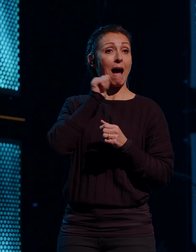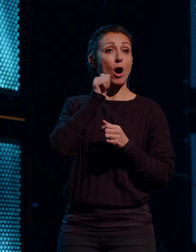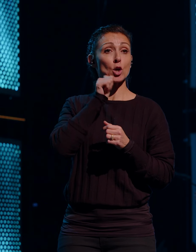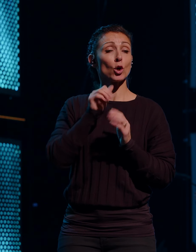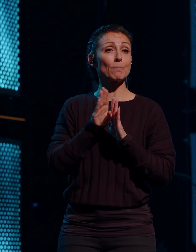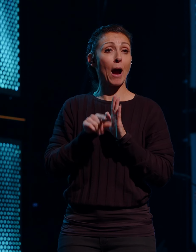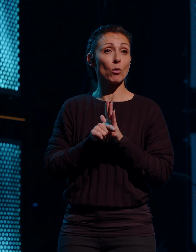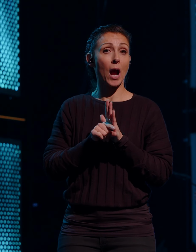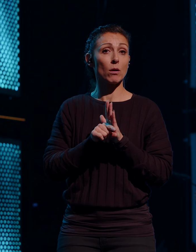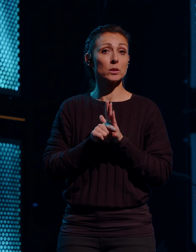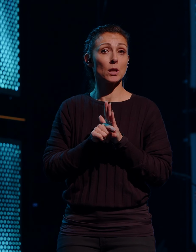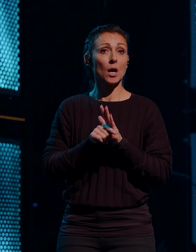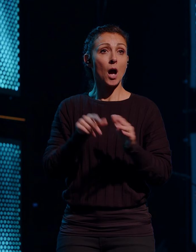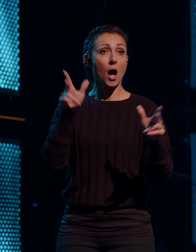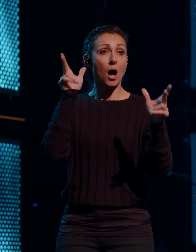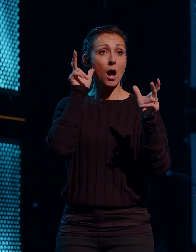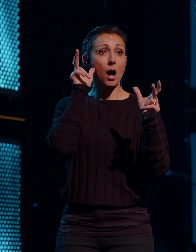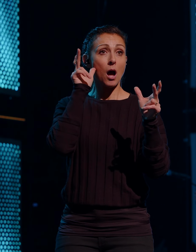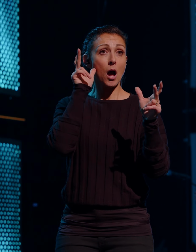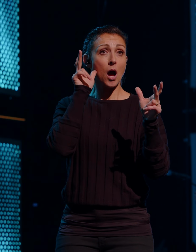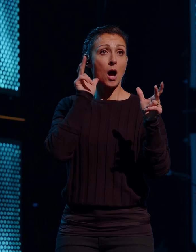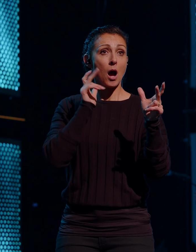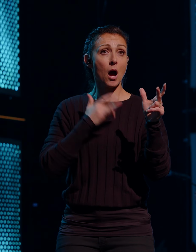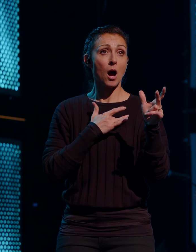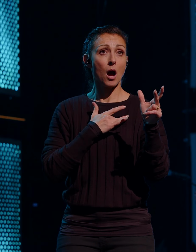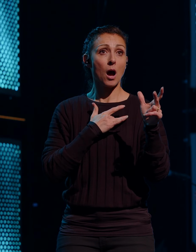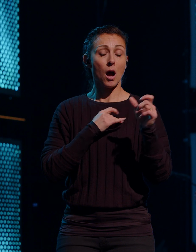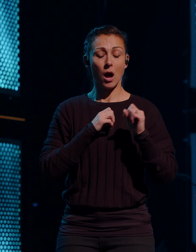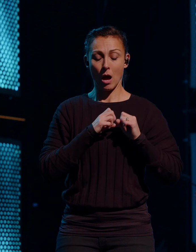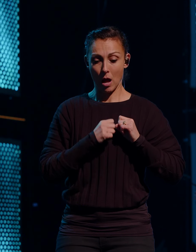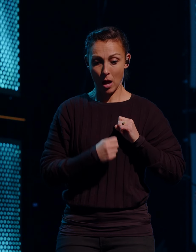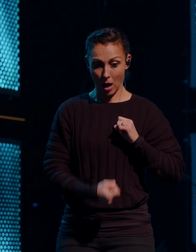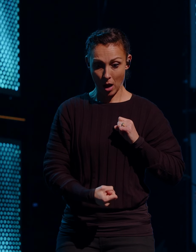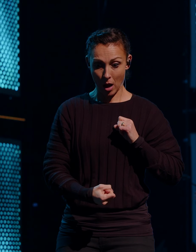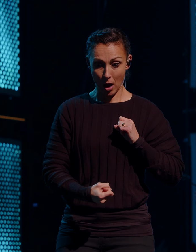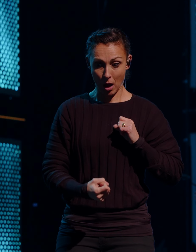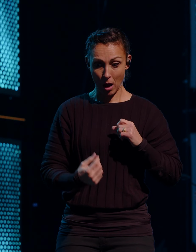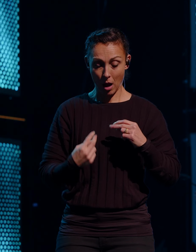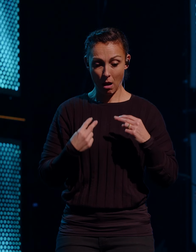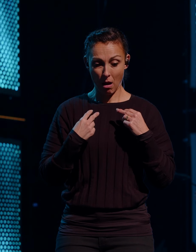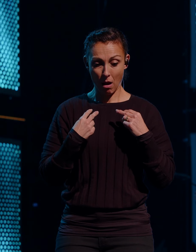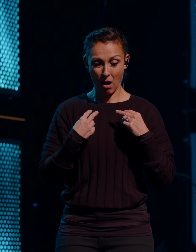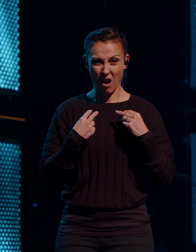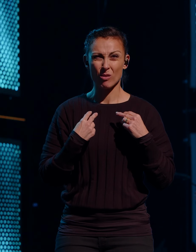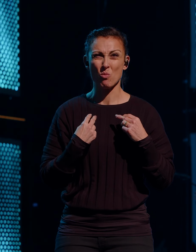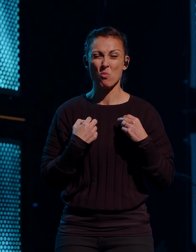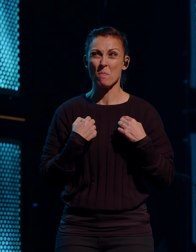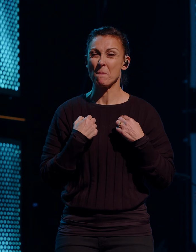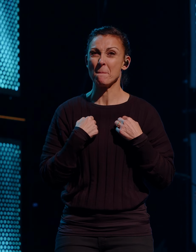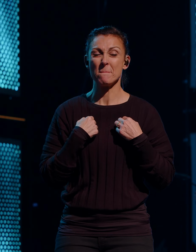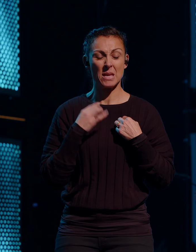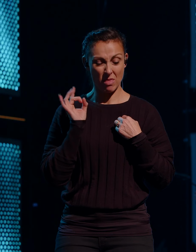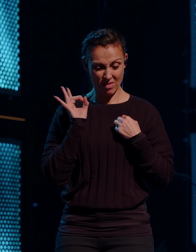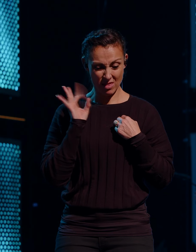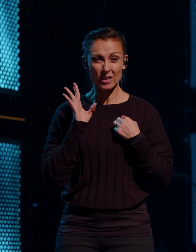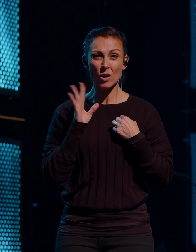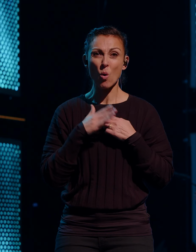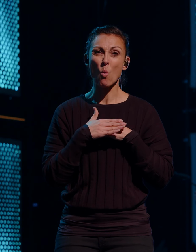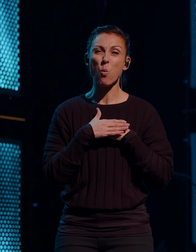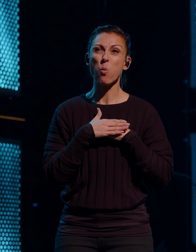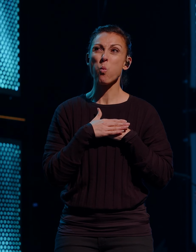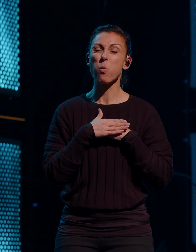my heart broke. I'm like, my goodness, how shallow am I that I was letting my own